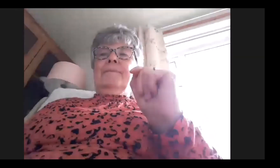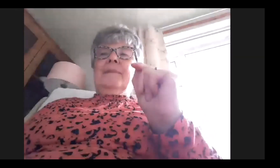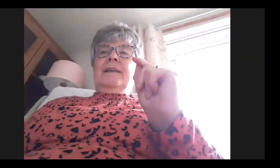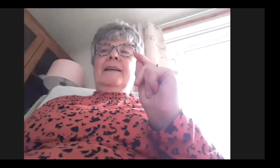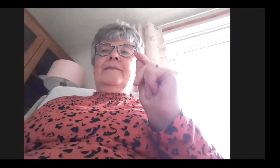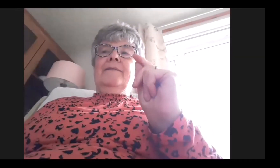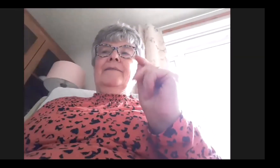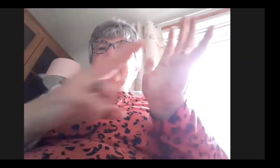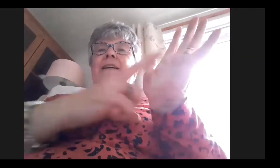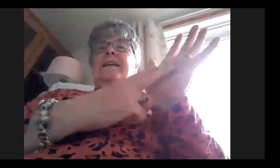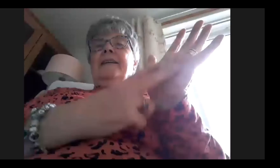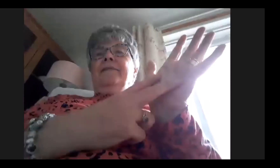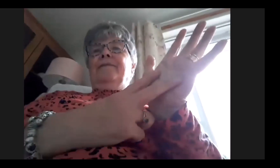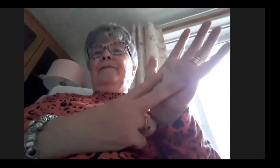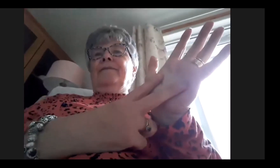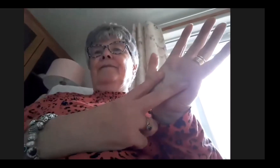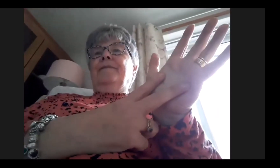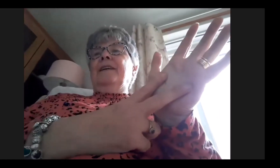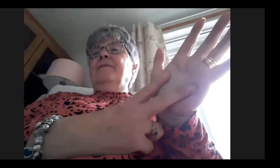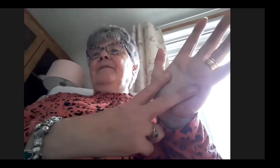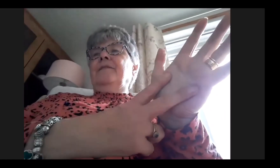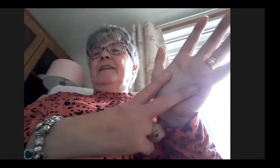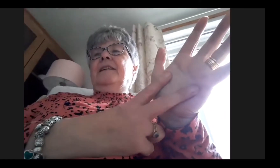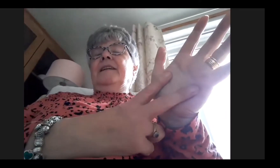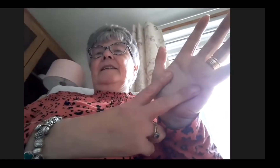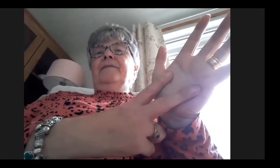Yeah, Vicky. V for Vicky.